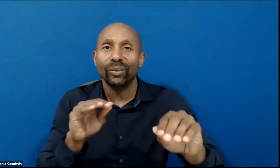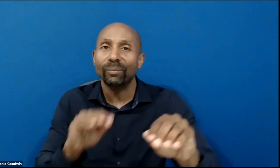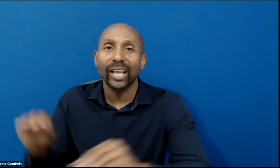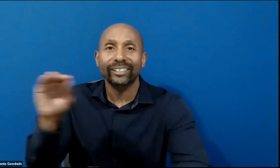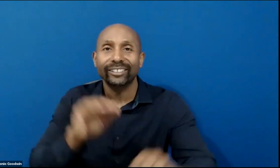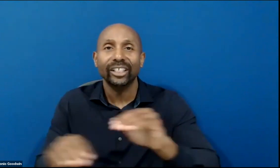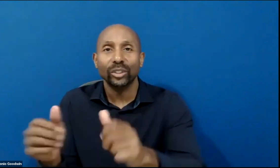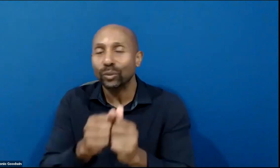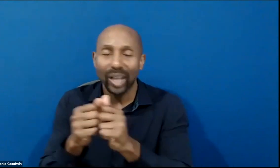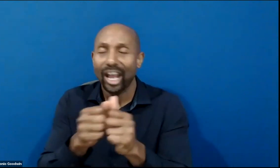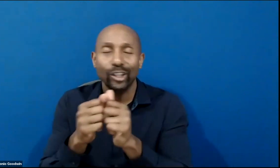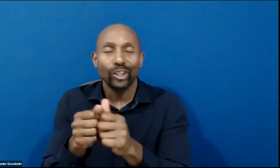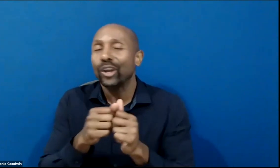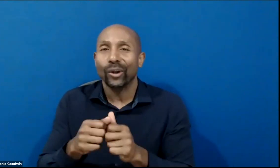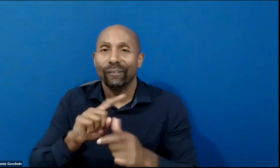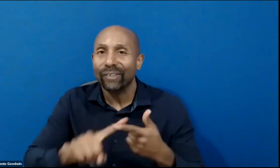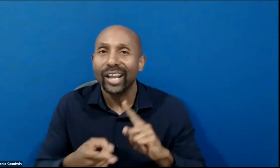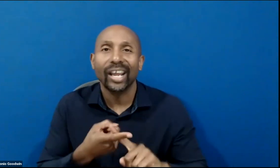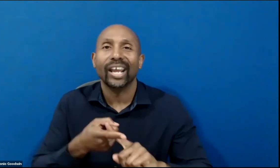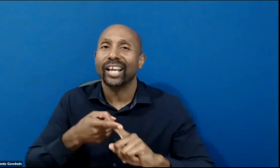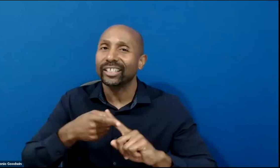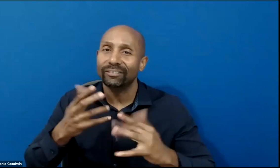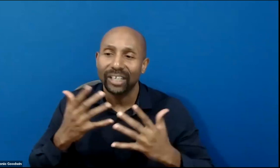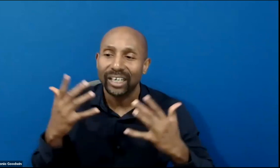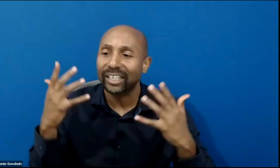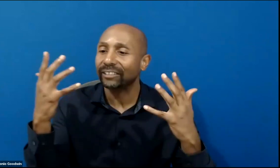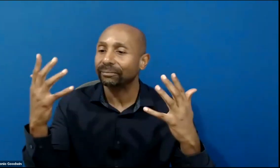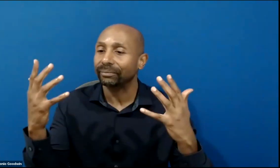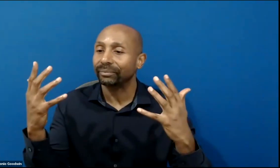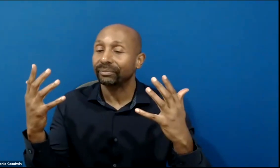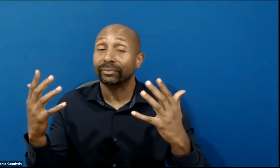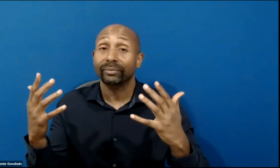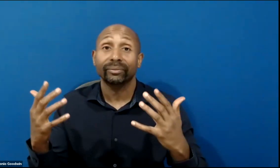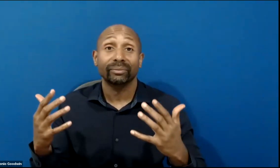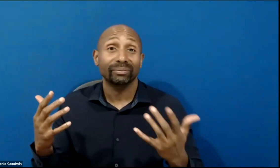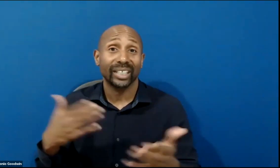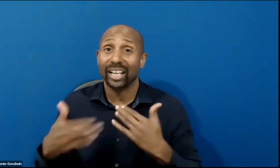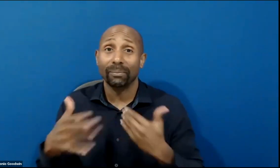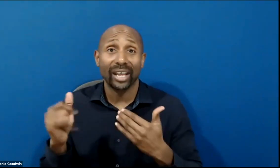Ciclovía on Sundays. The poor and the rich, the lefties and the righties,